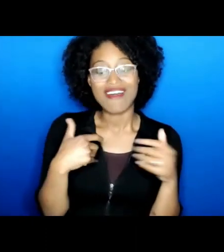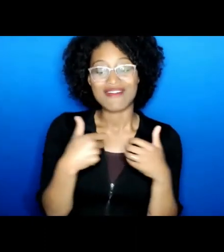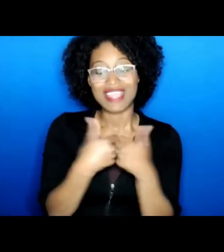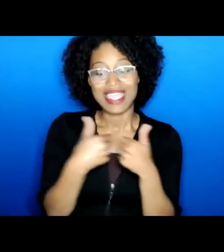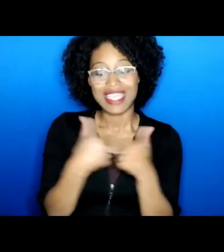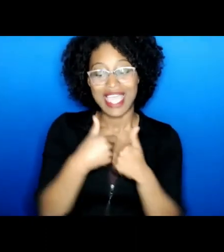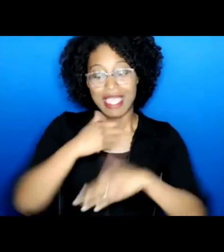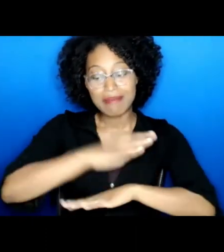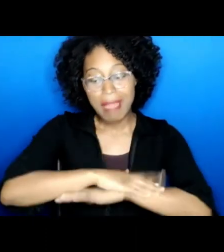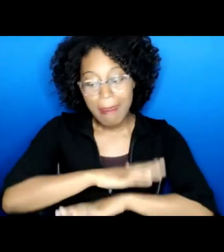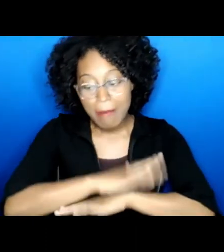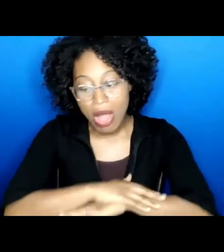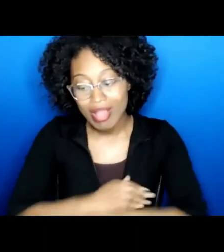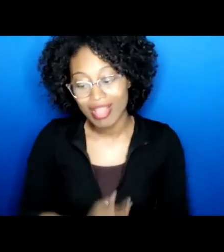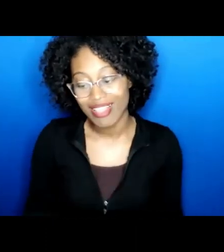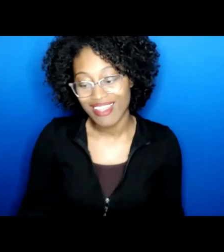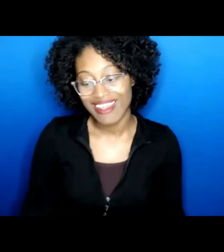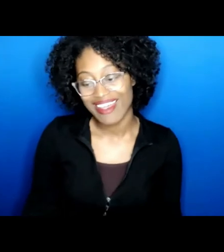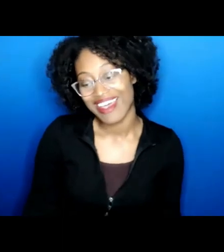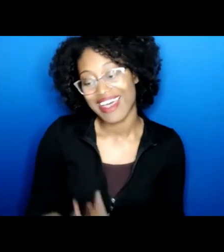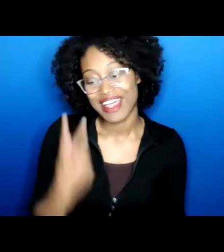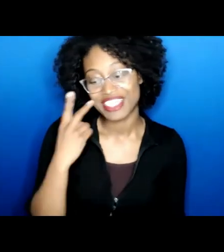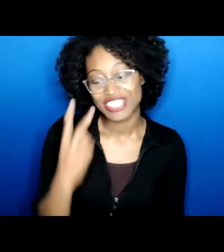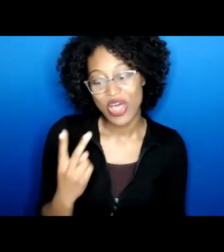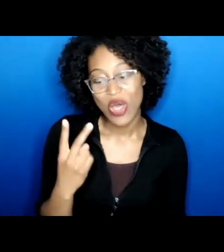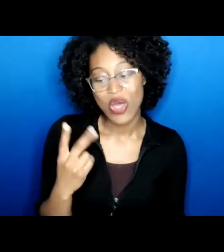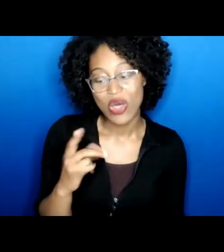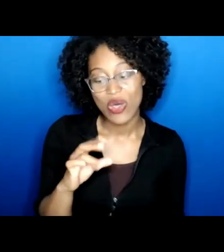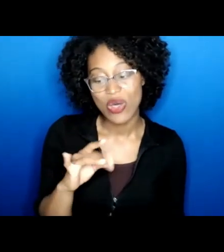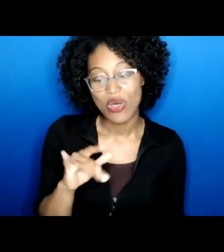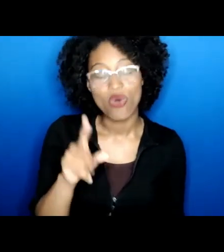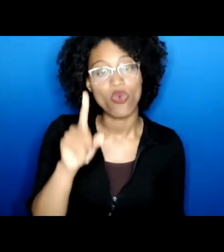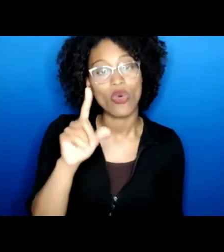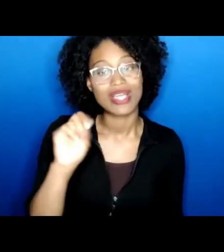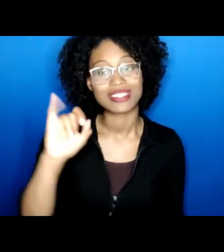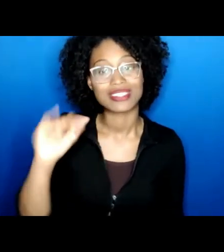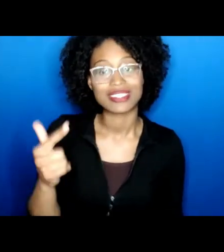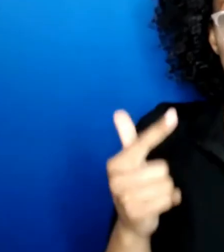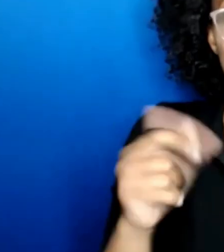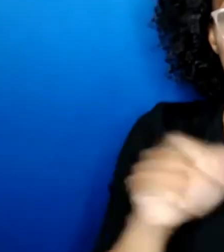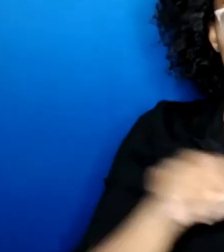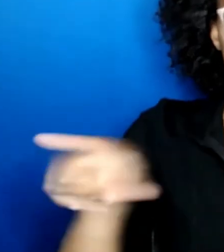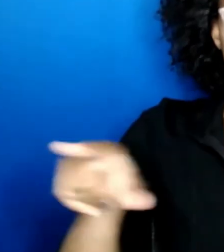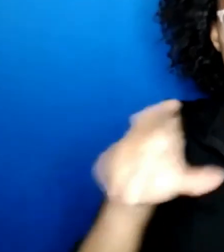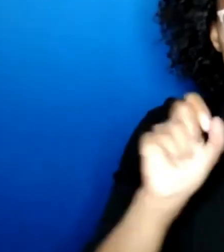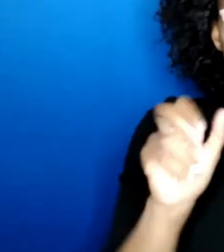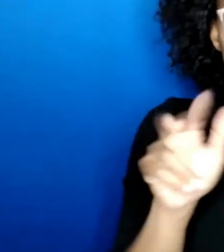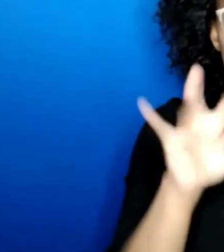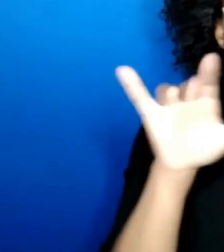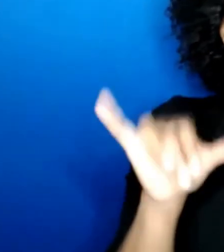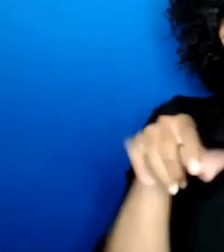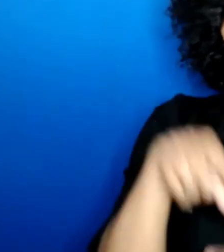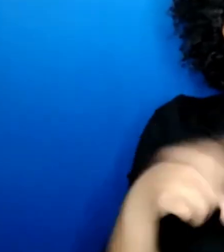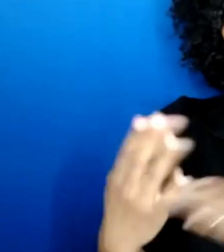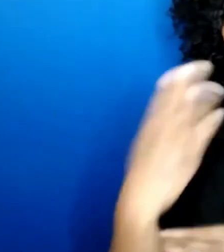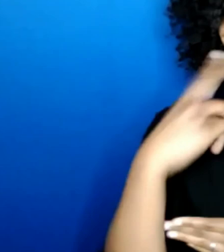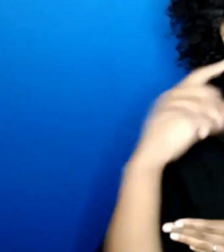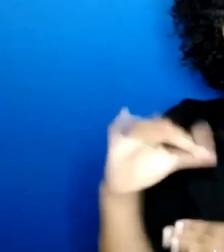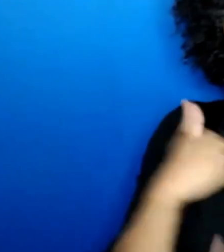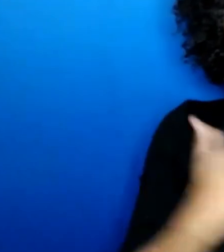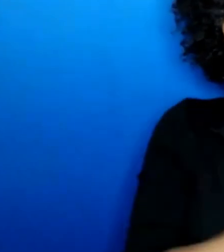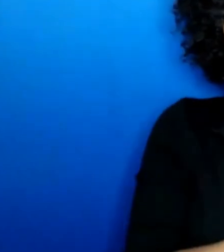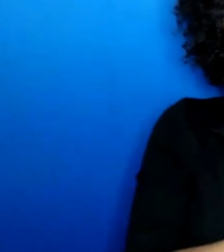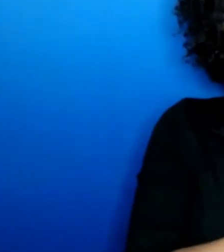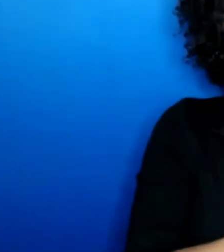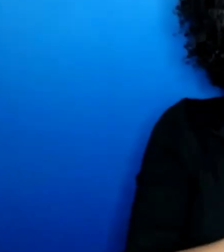I saw one SIG was sent out a survey this morning to its membership to, I